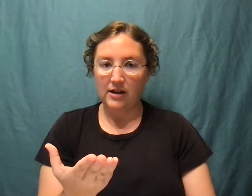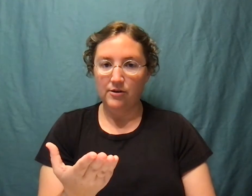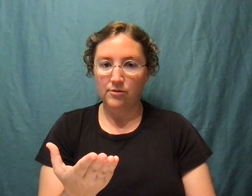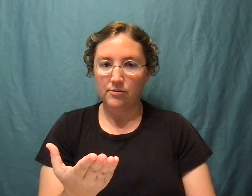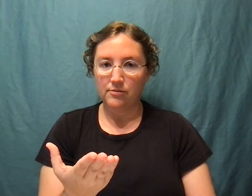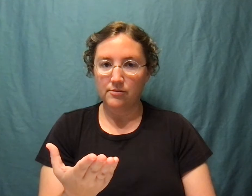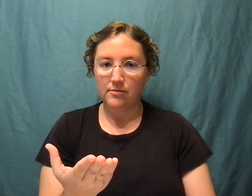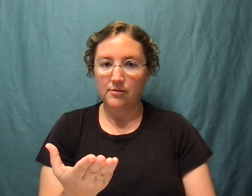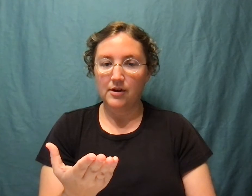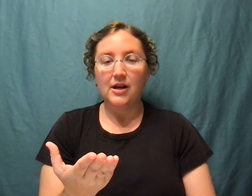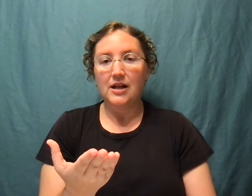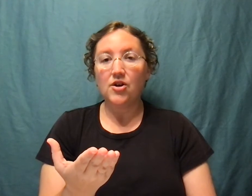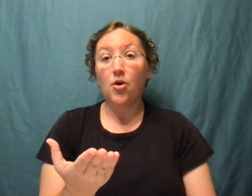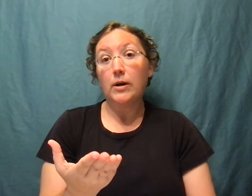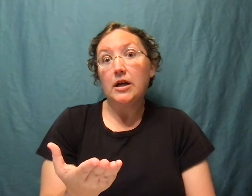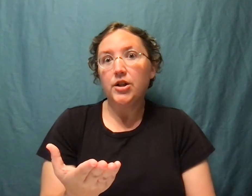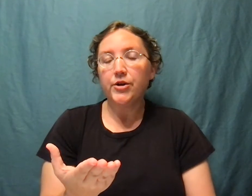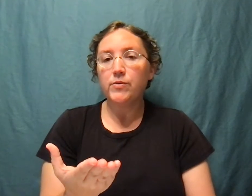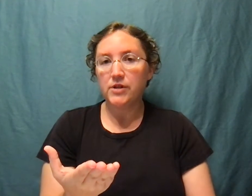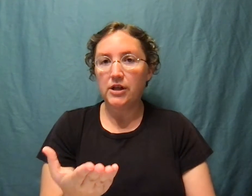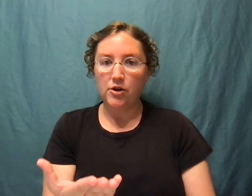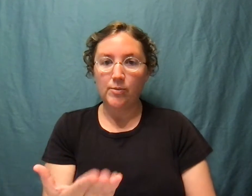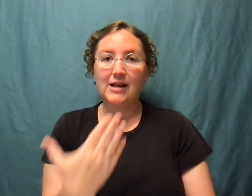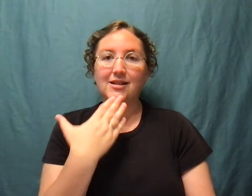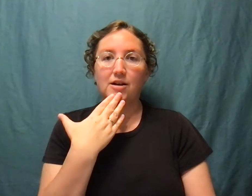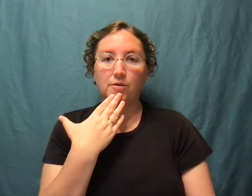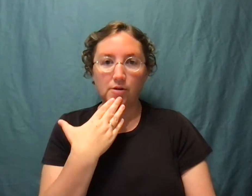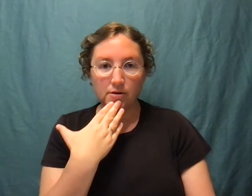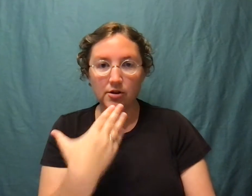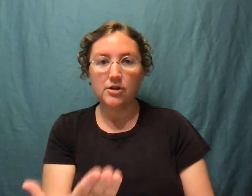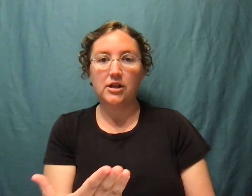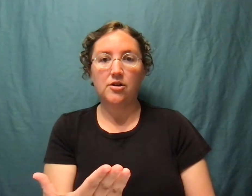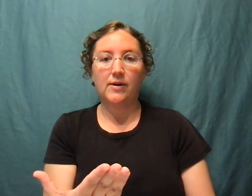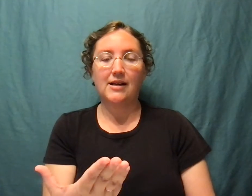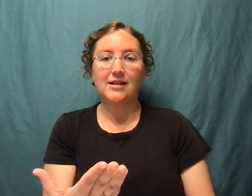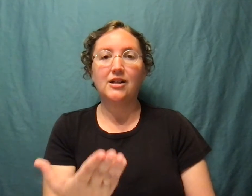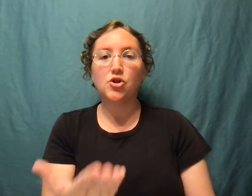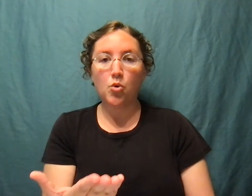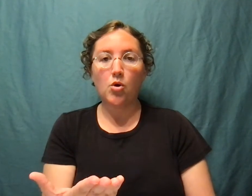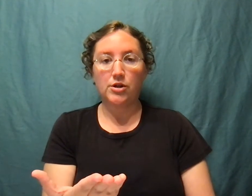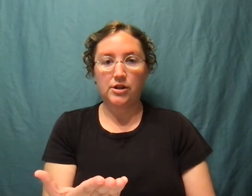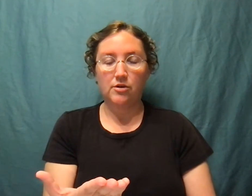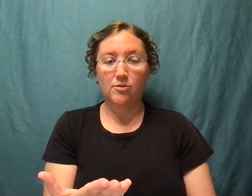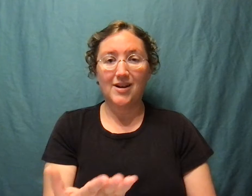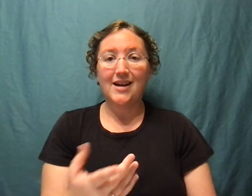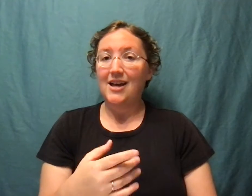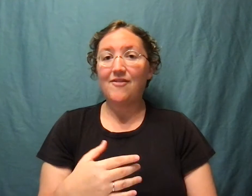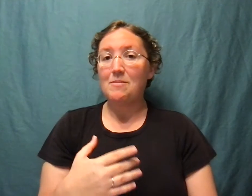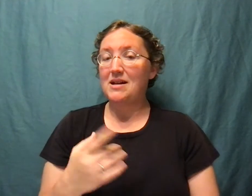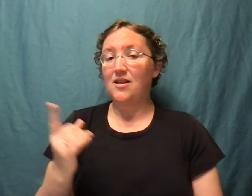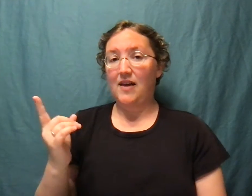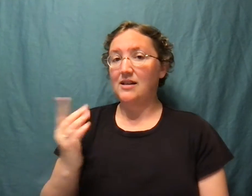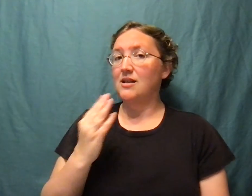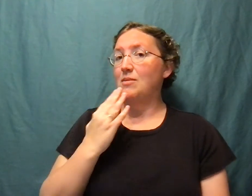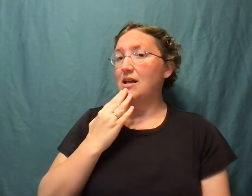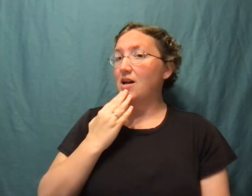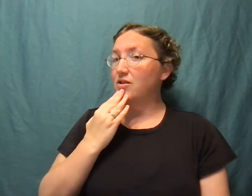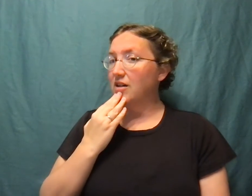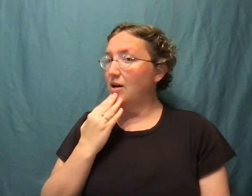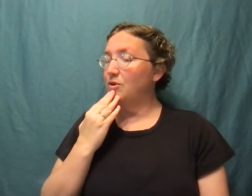you already includes the you because I looked at you and I signed it towards you. If I meant to thank somebody else, I would turn